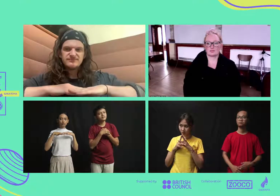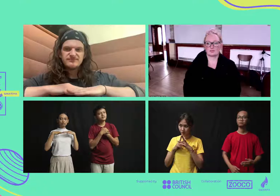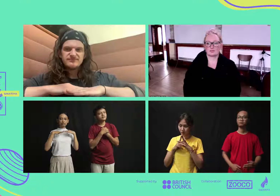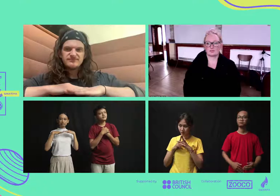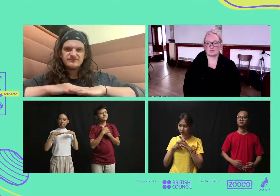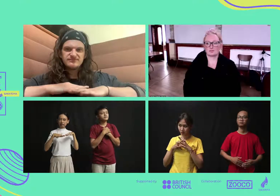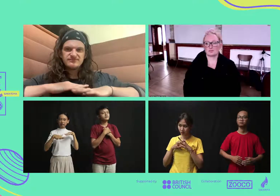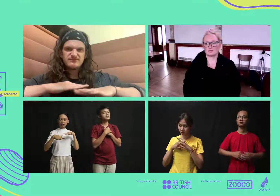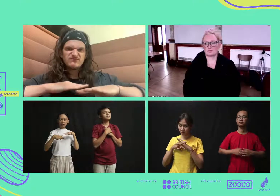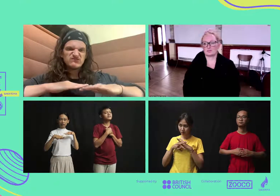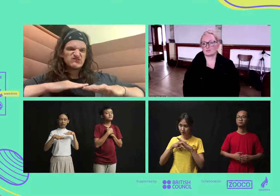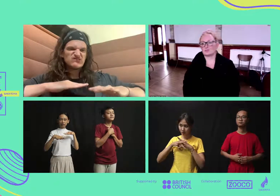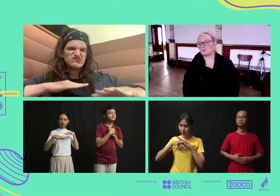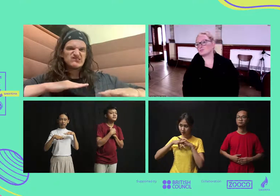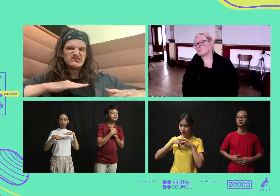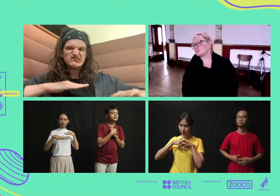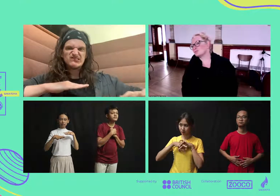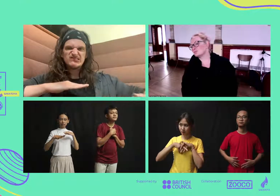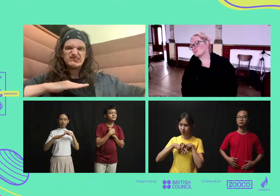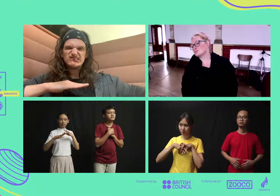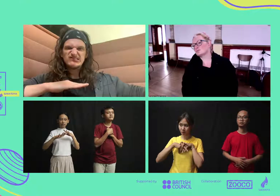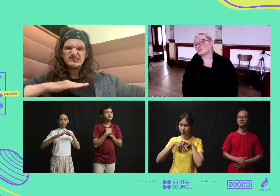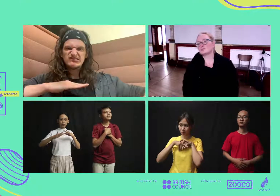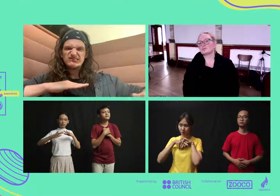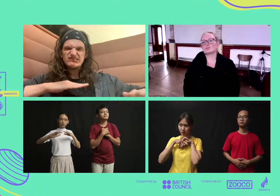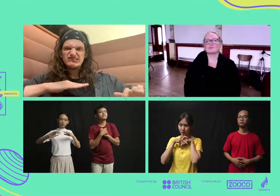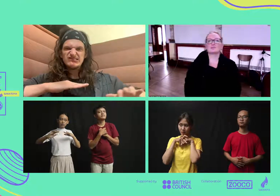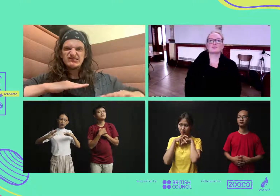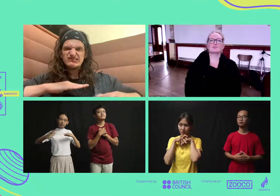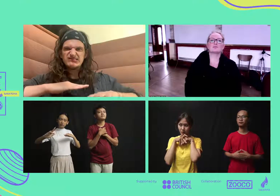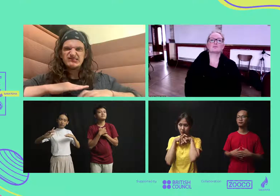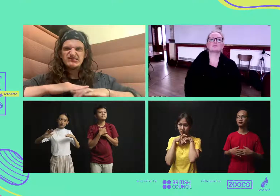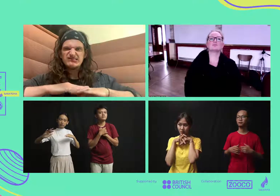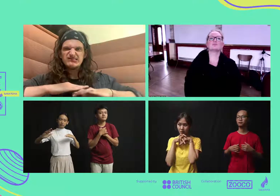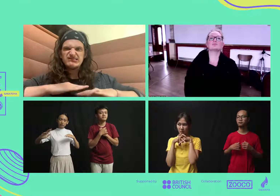showing a rough texture.